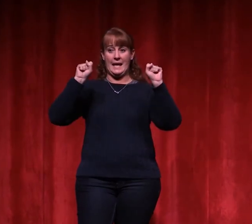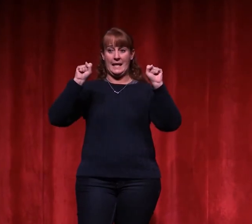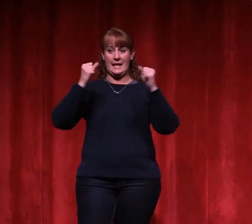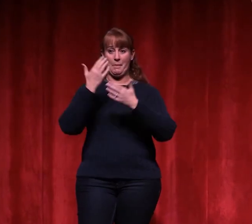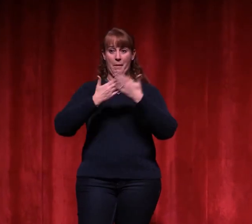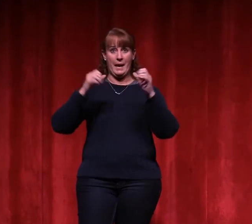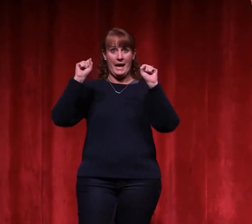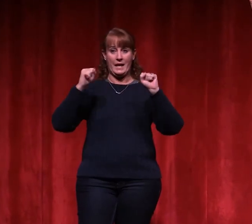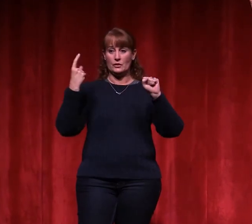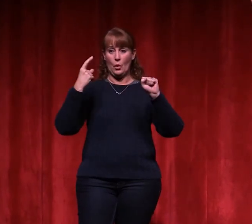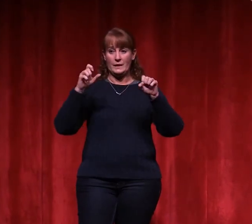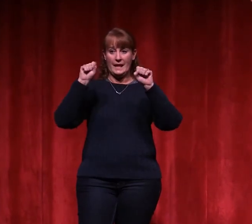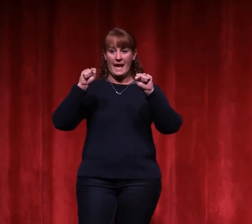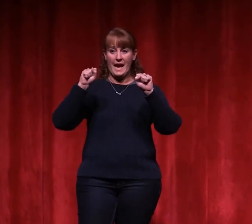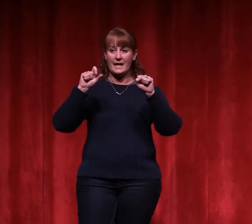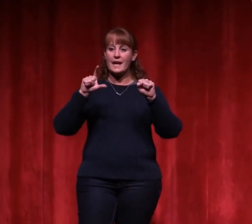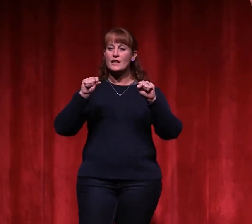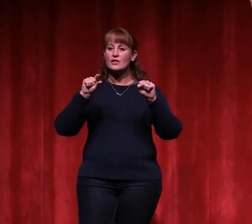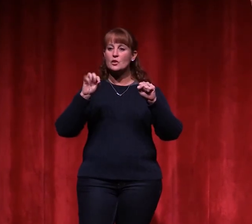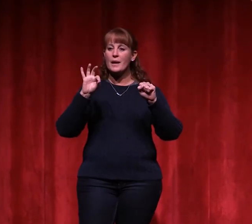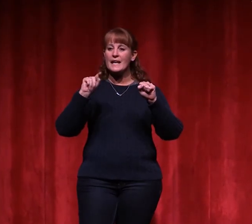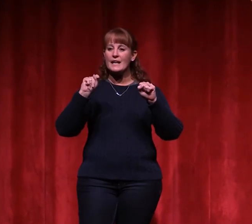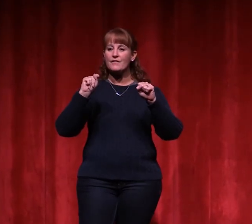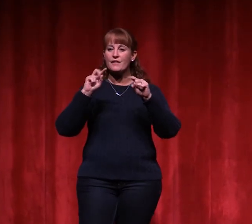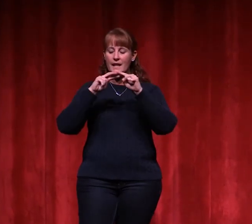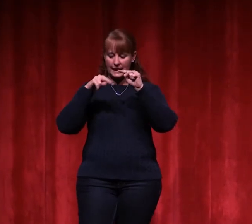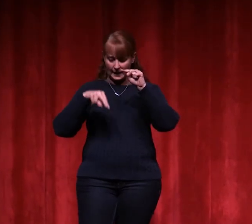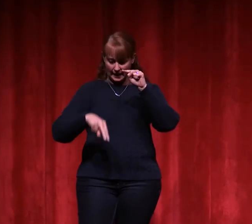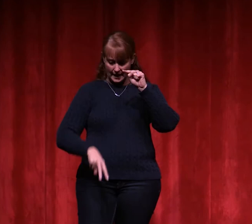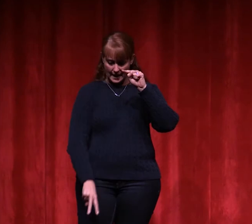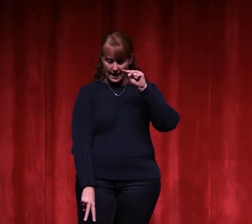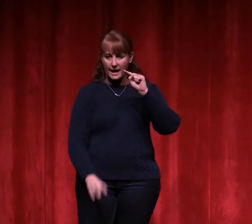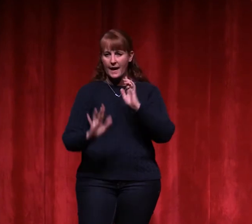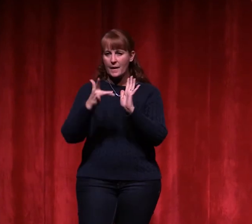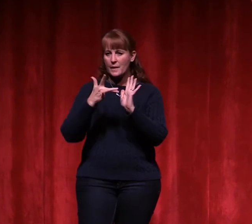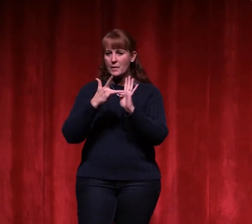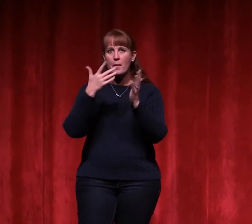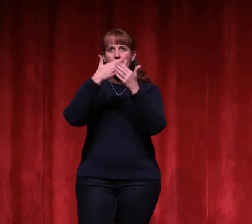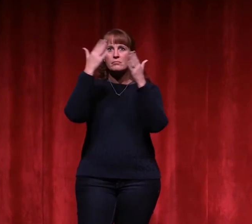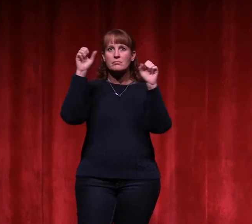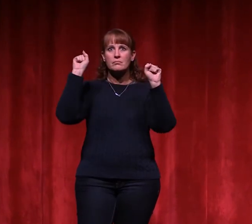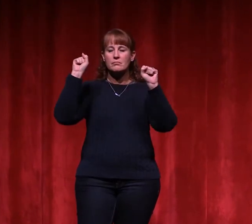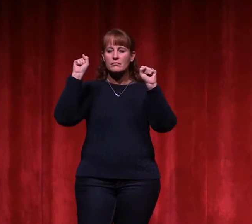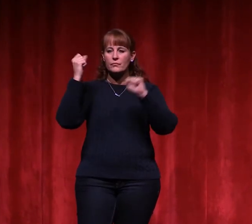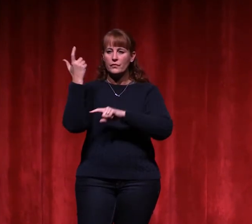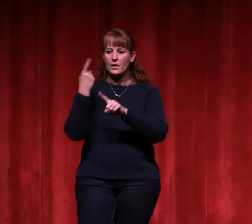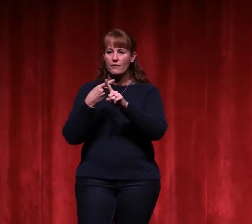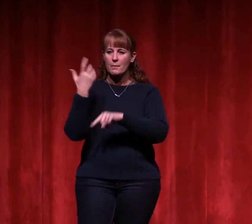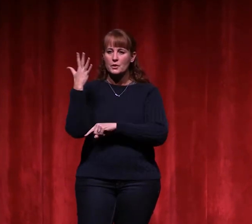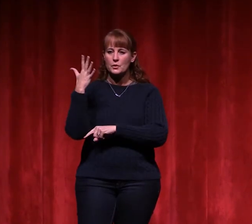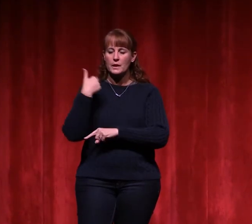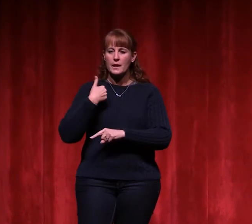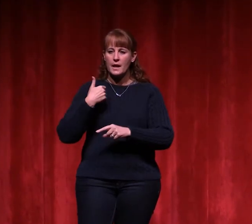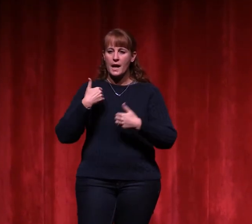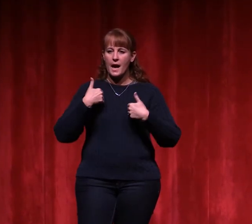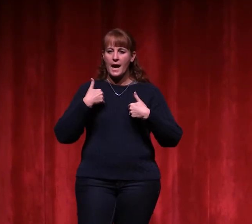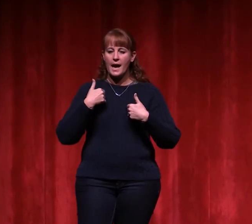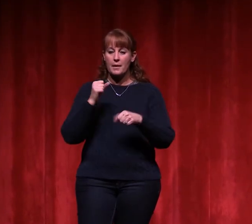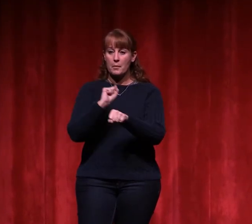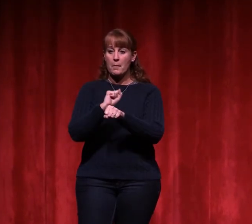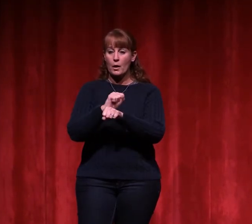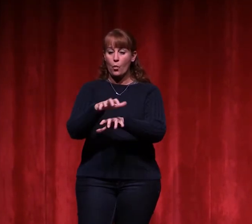my hands 20 feet above the ground in midair. I was wearing my work